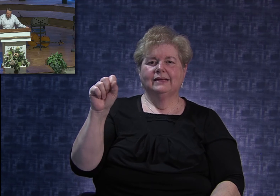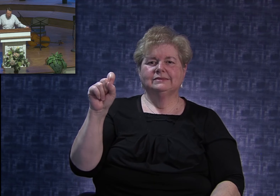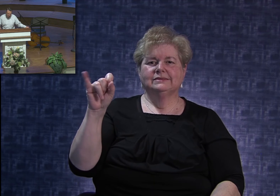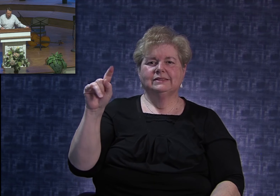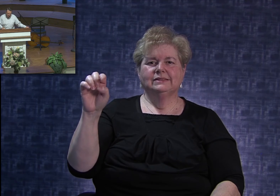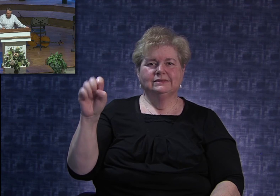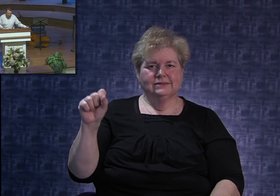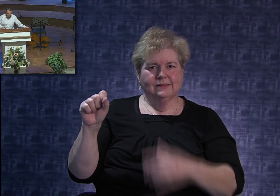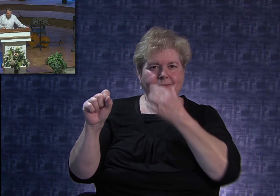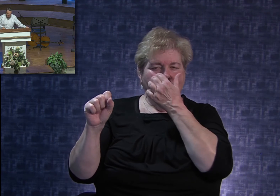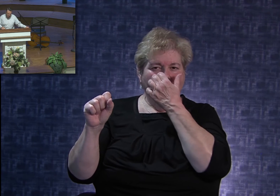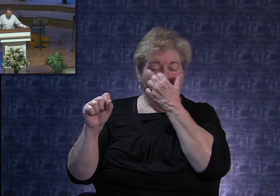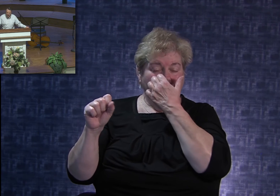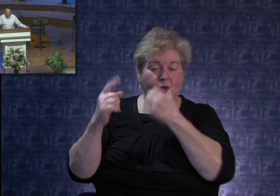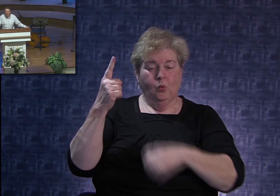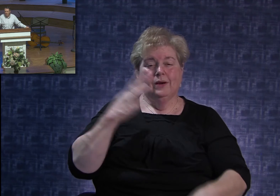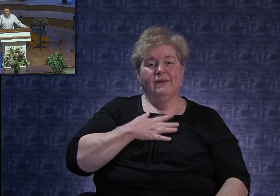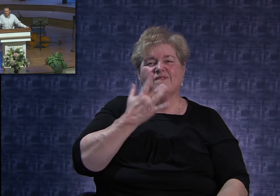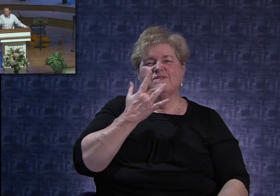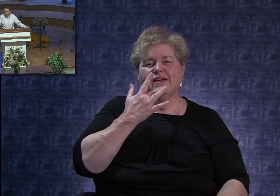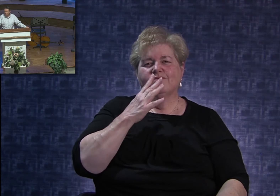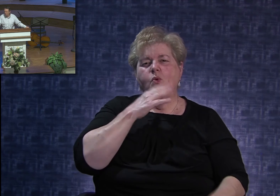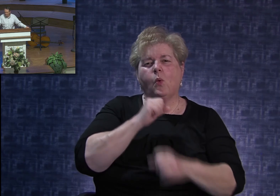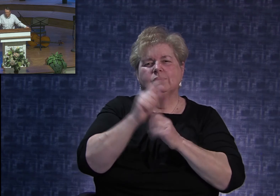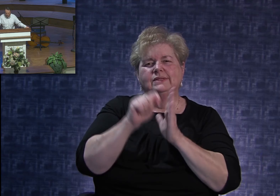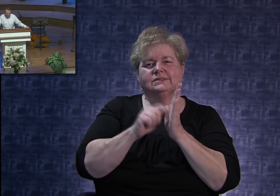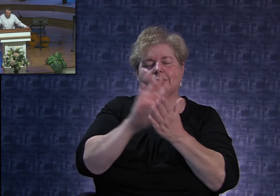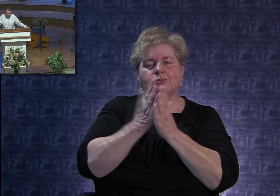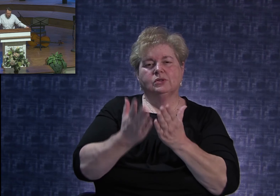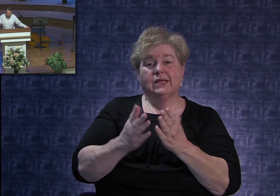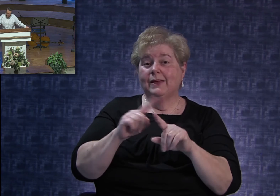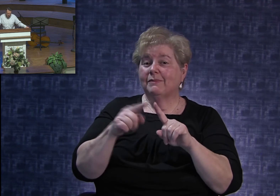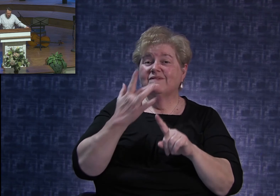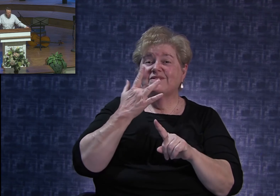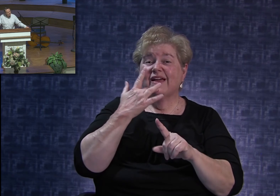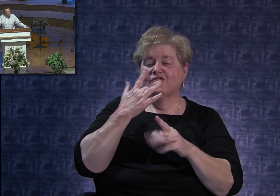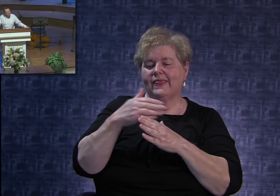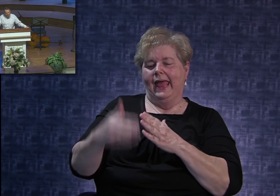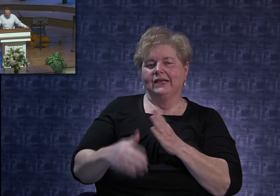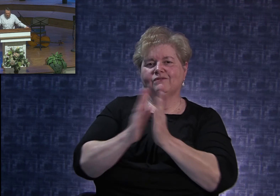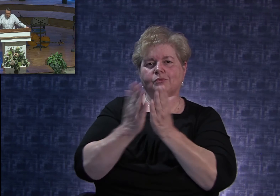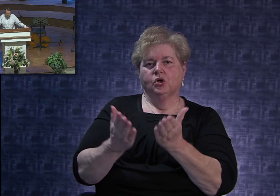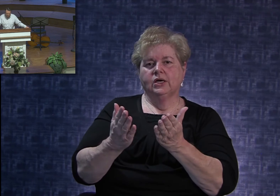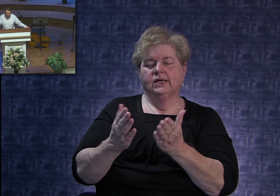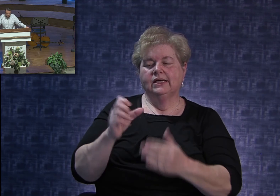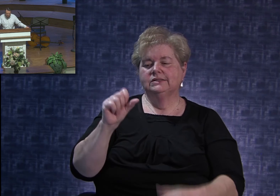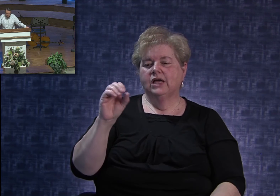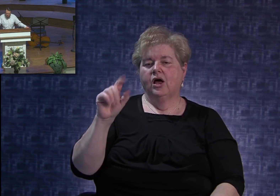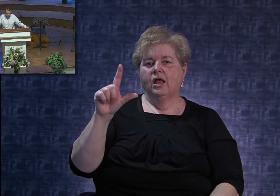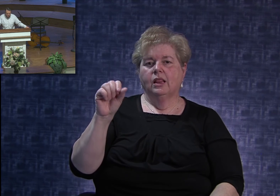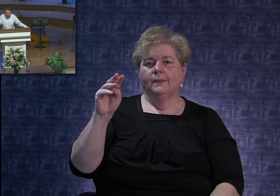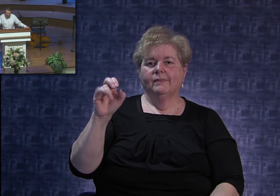for a lot of reasons, but I love the end of the book. When Solomon writes this, he says, "The end of the